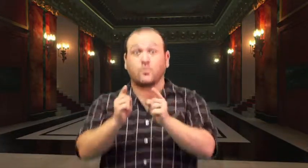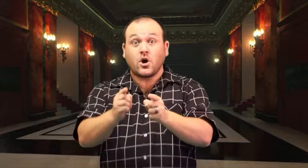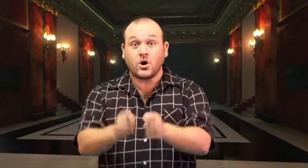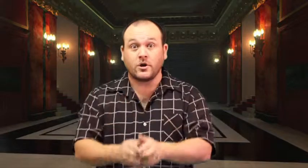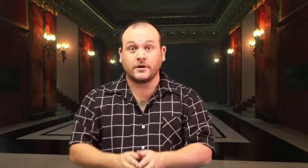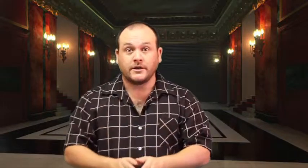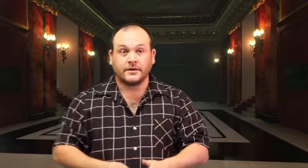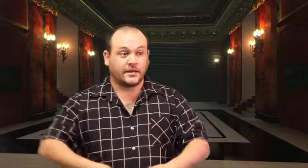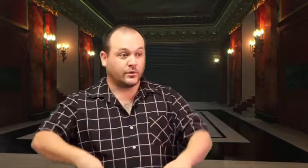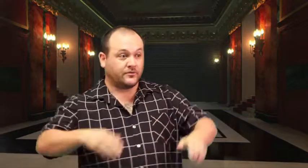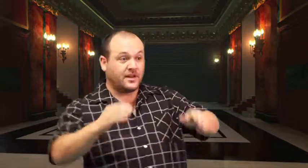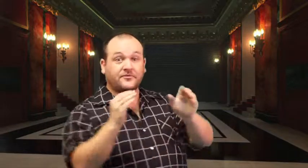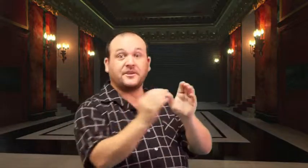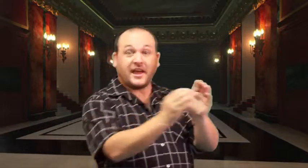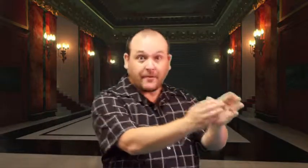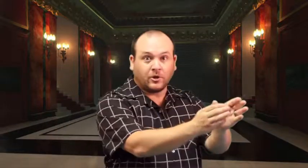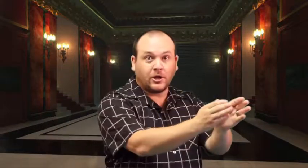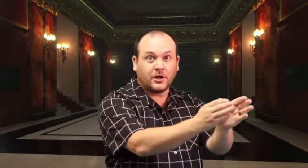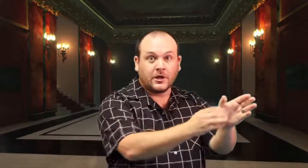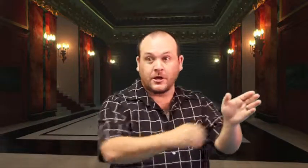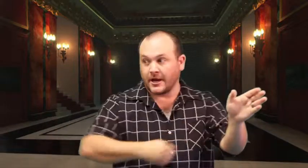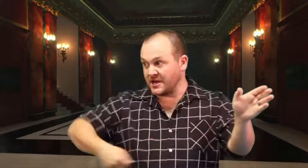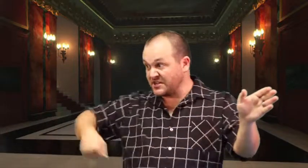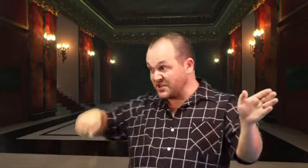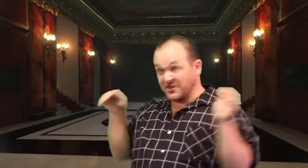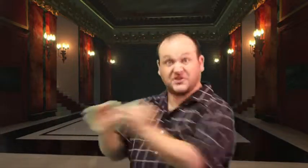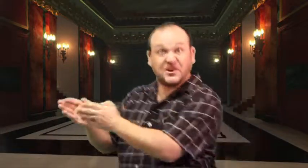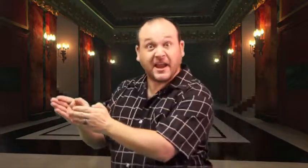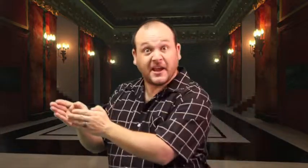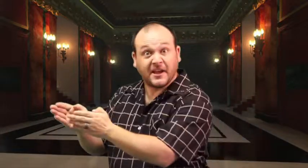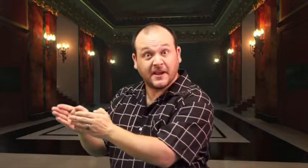were, they would have left the apple and eaten the snake.